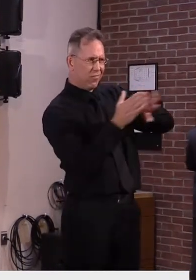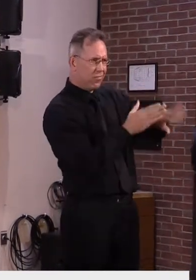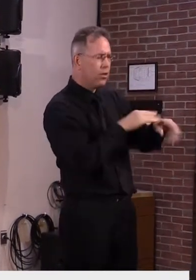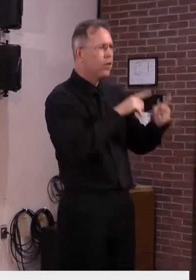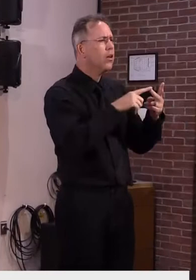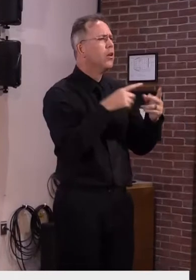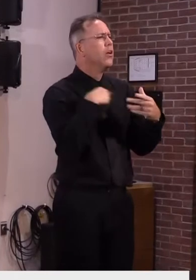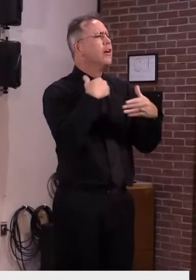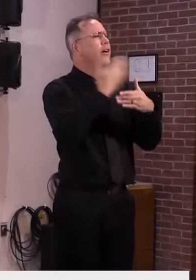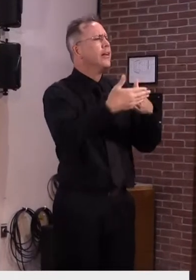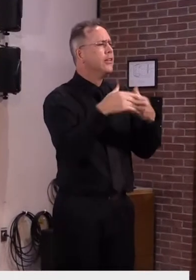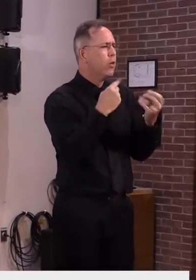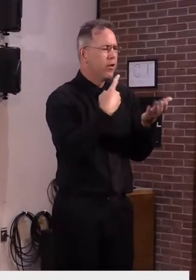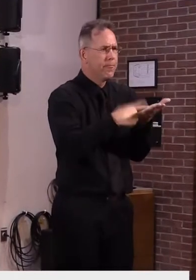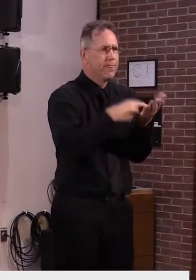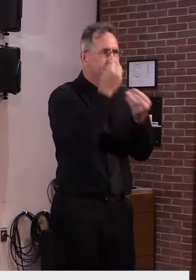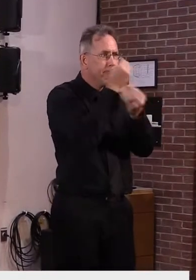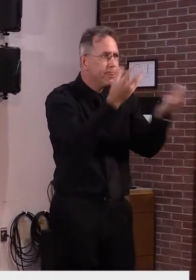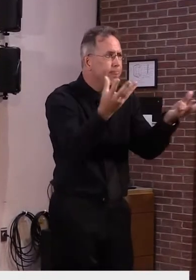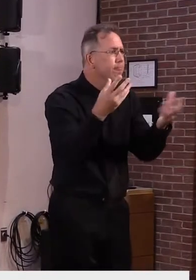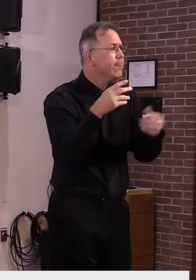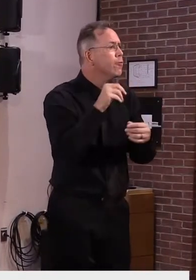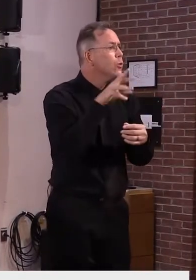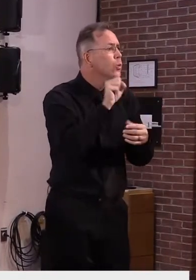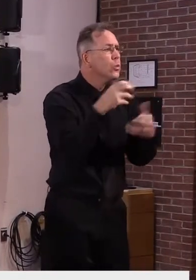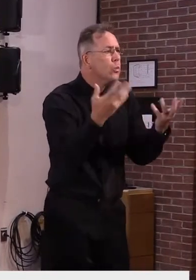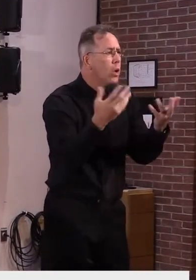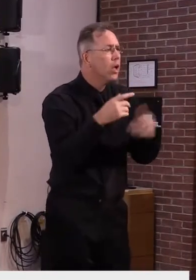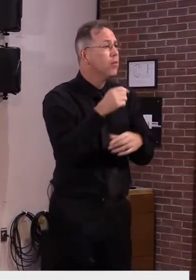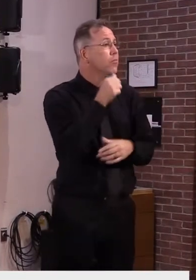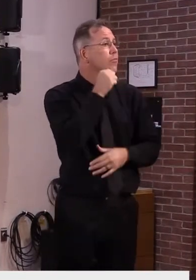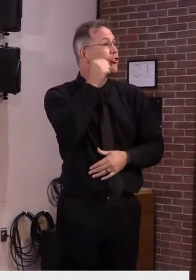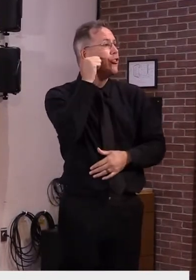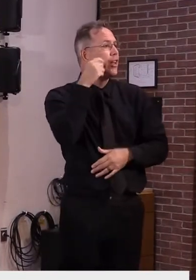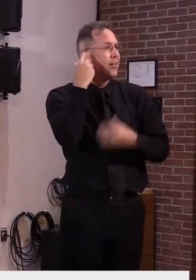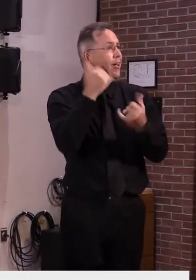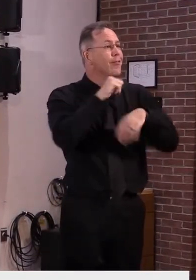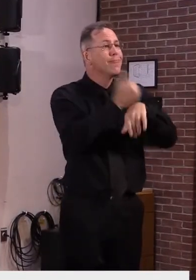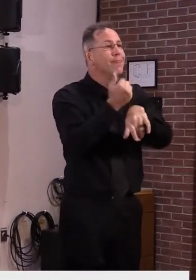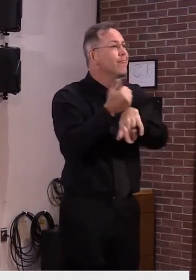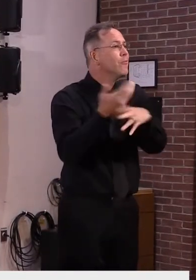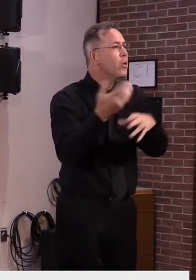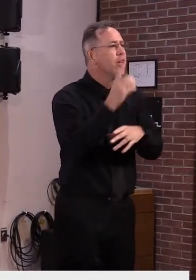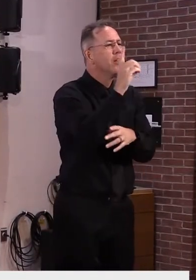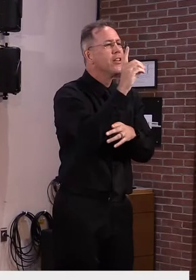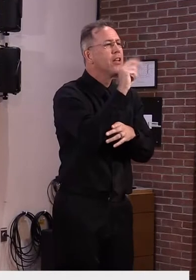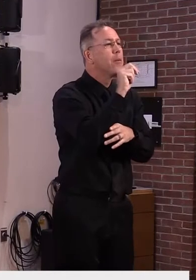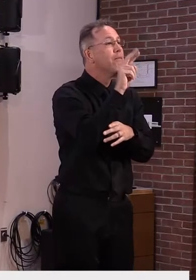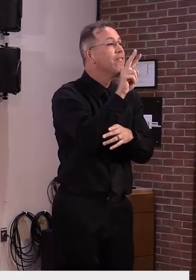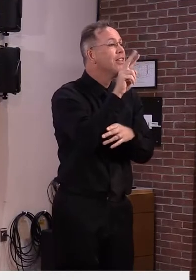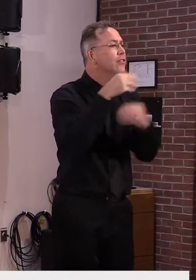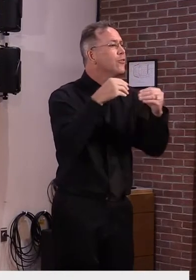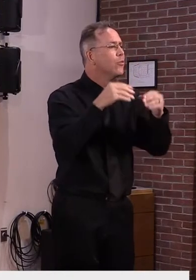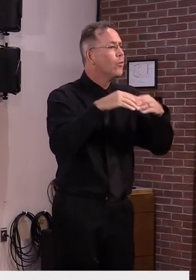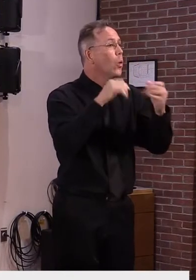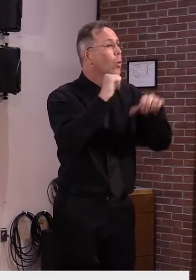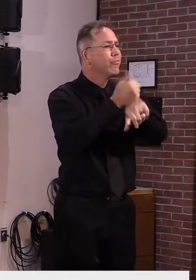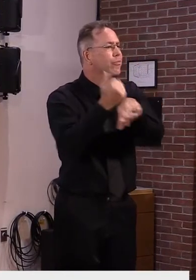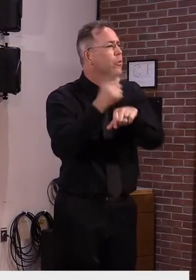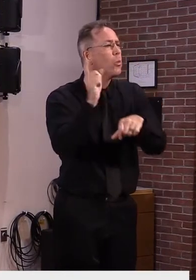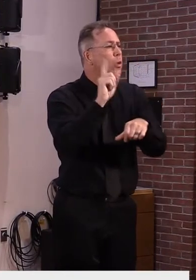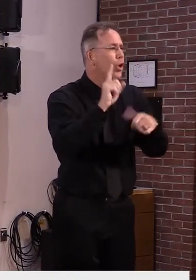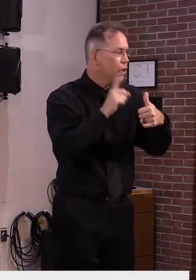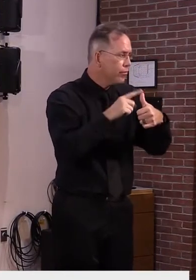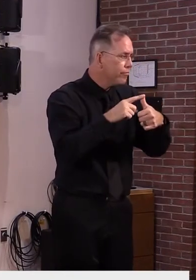First, as you may have seen, yesterday we announced the reopening of three more DMV branches. Offices